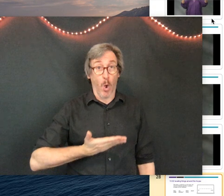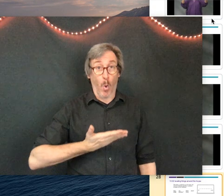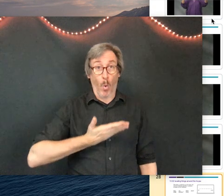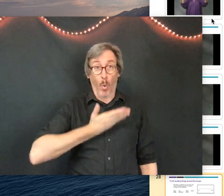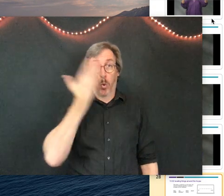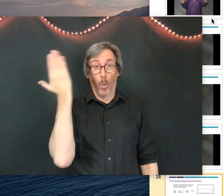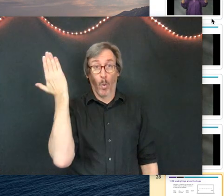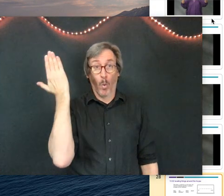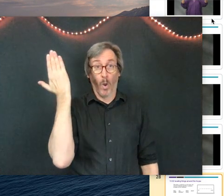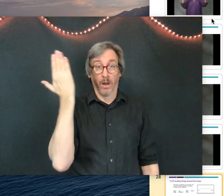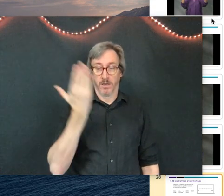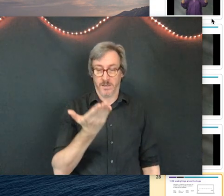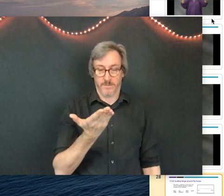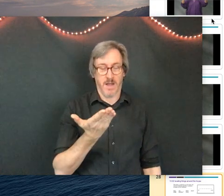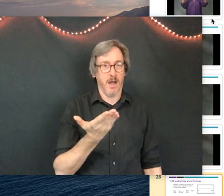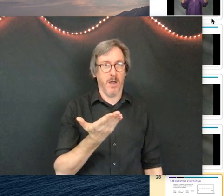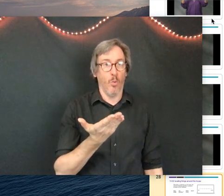seen